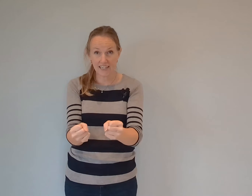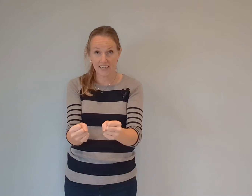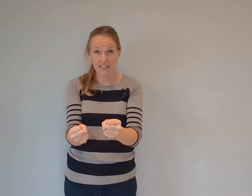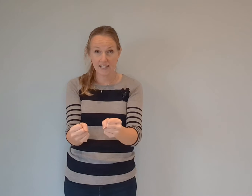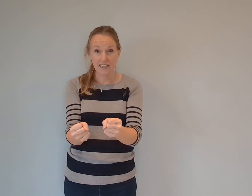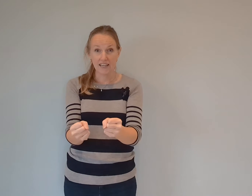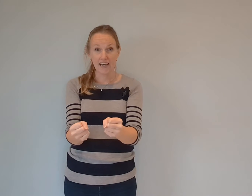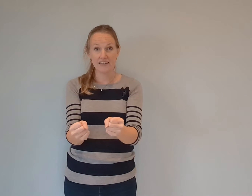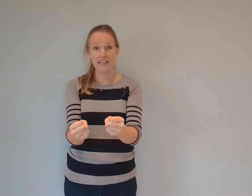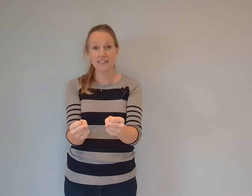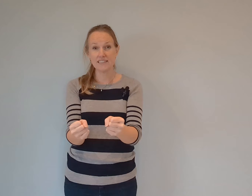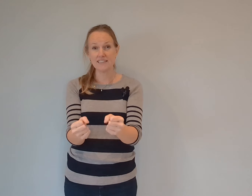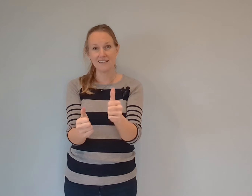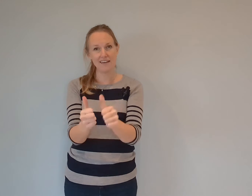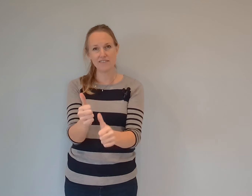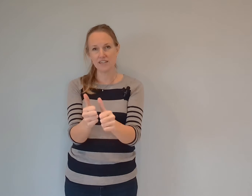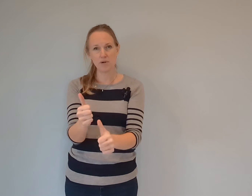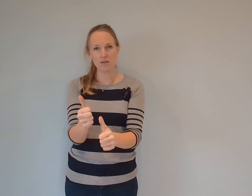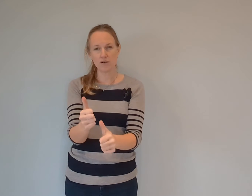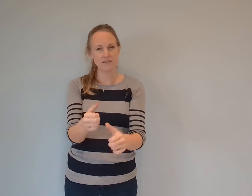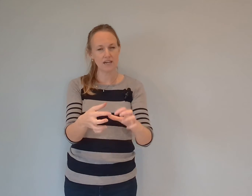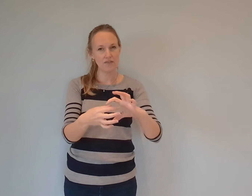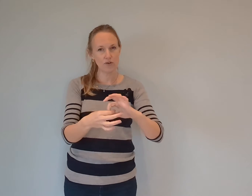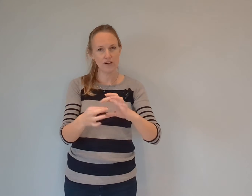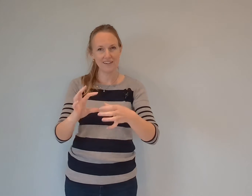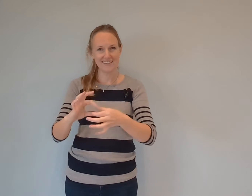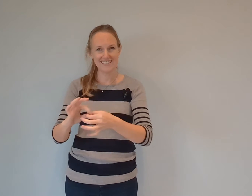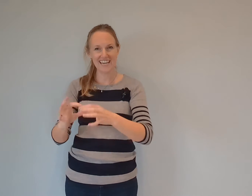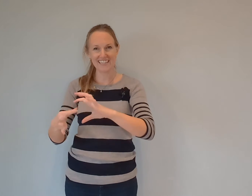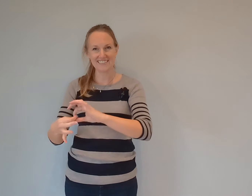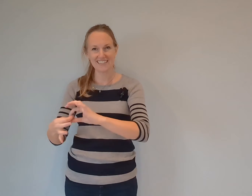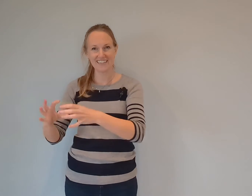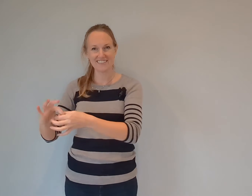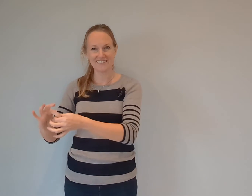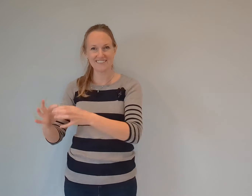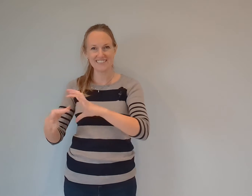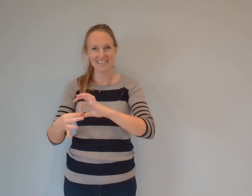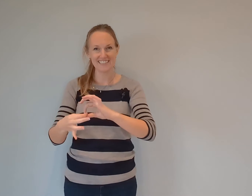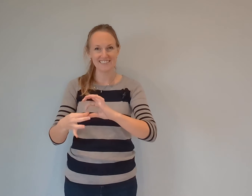break, and then every, you probably won't have time for, chains. Okay, you're showing those chains.